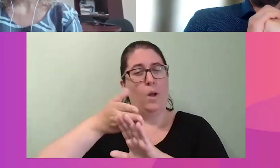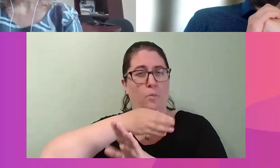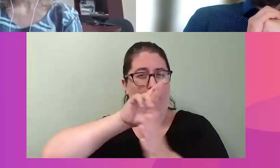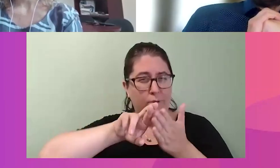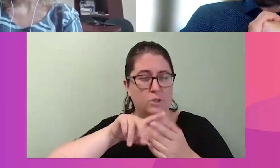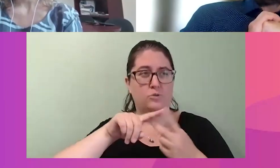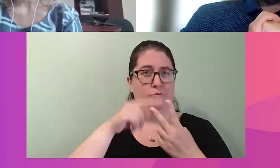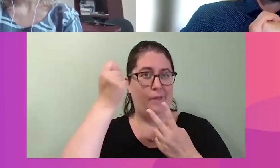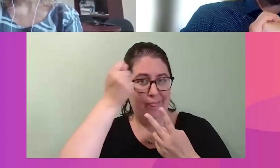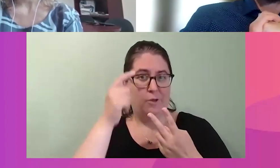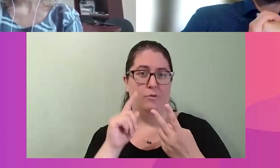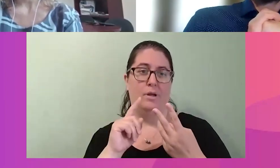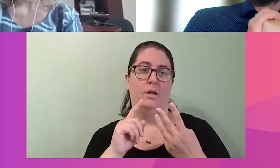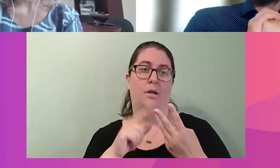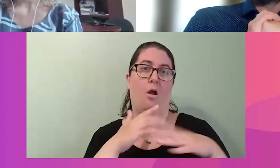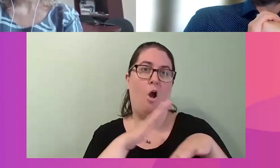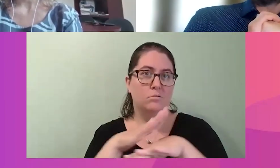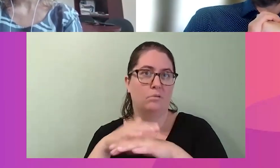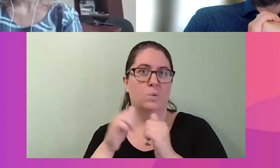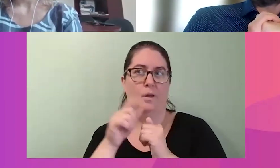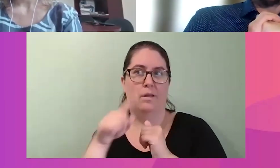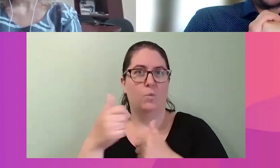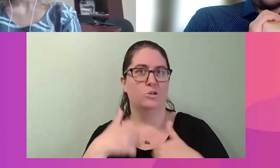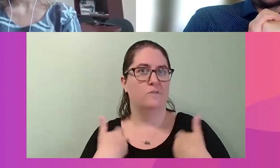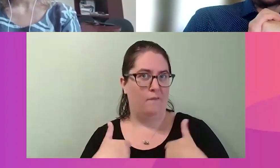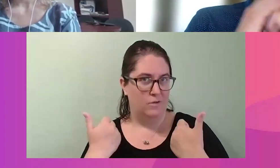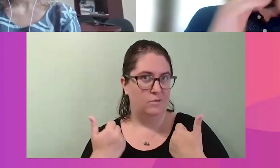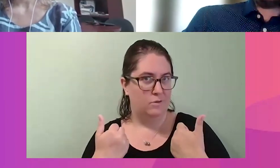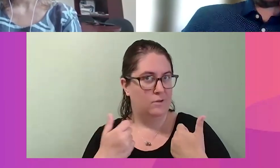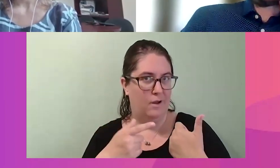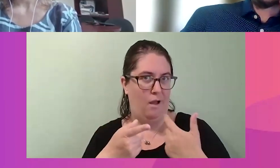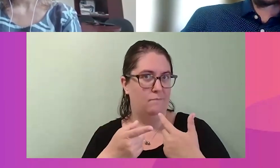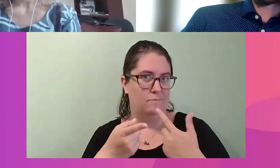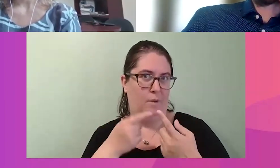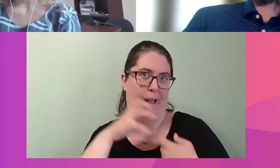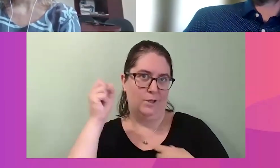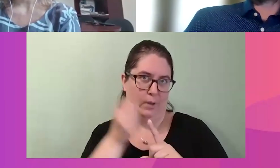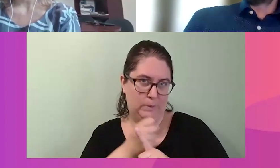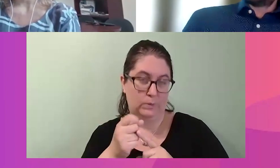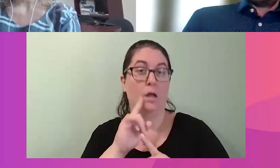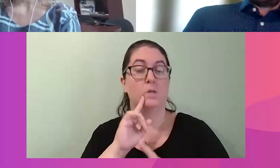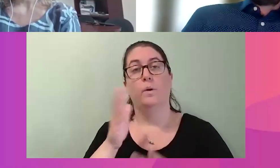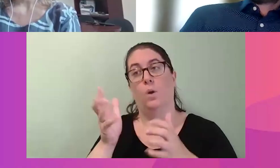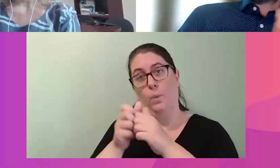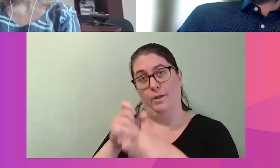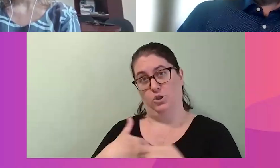research, theory, and consultations with survivors of elder mistreatment. And when we spoke to